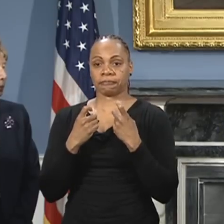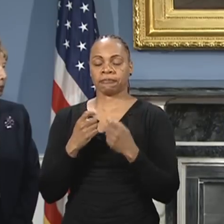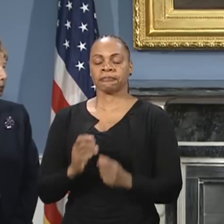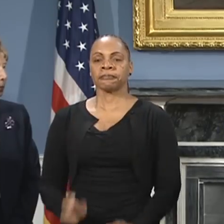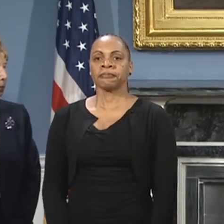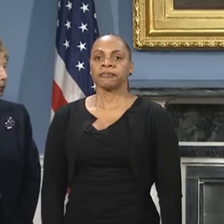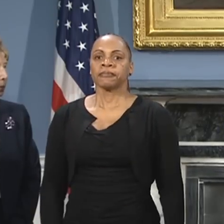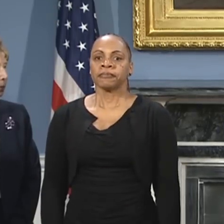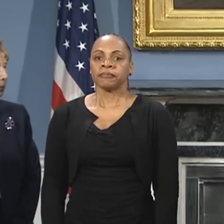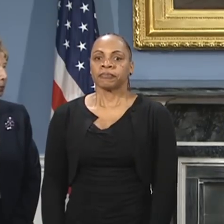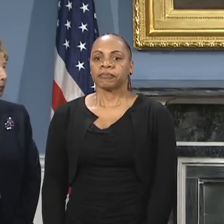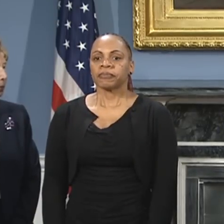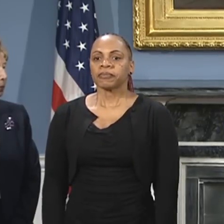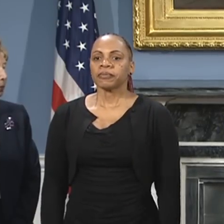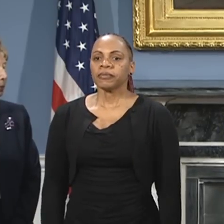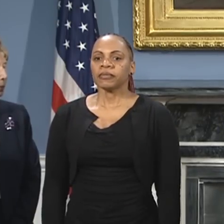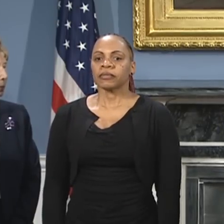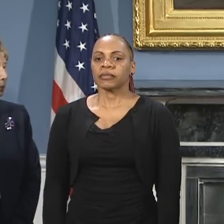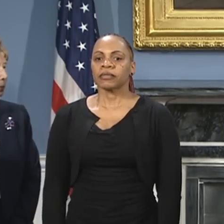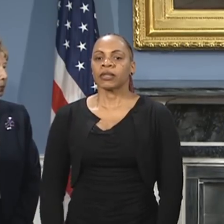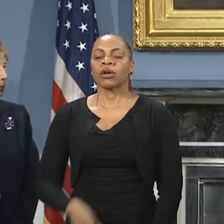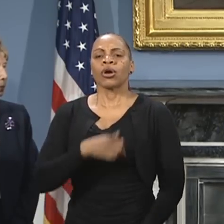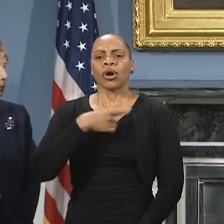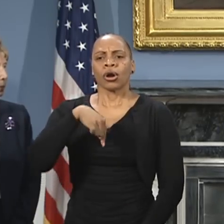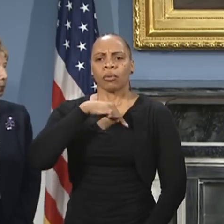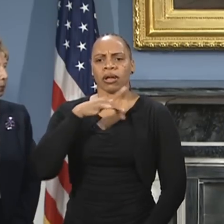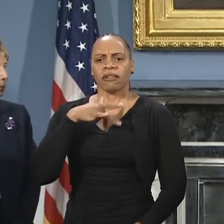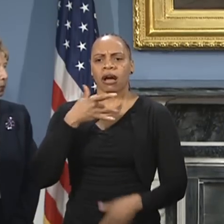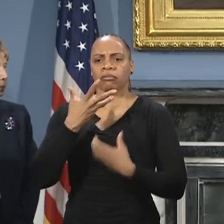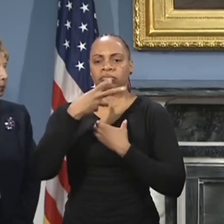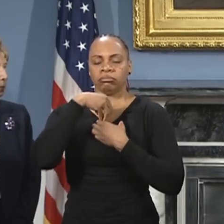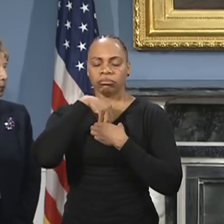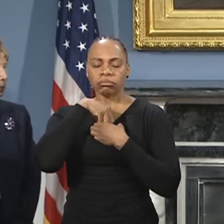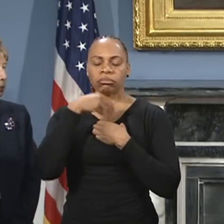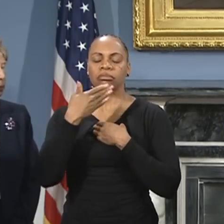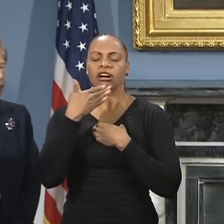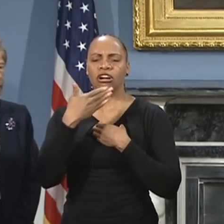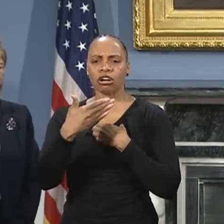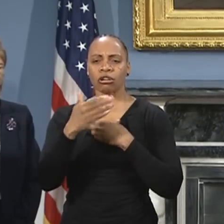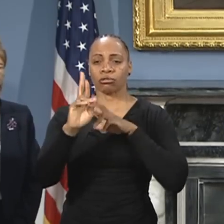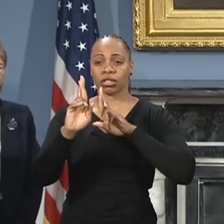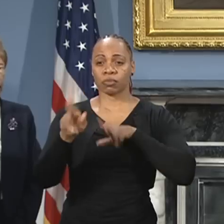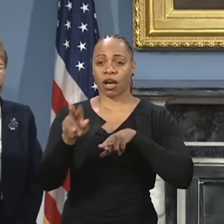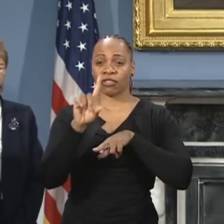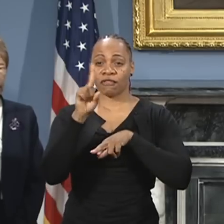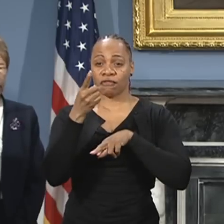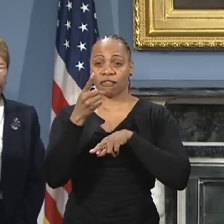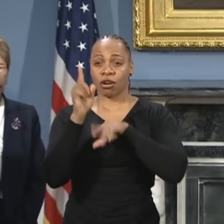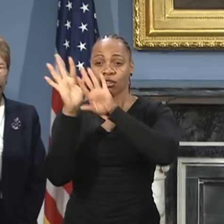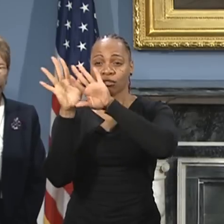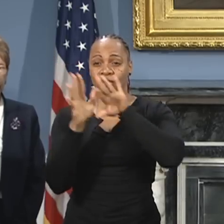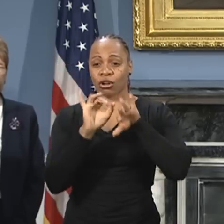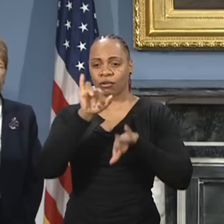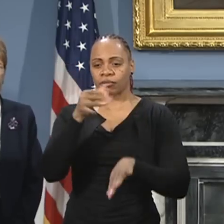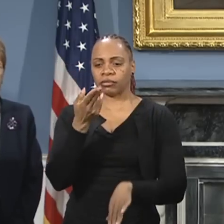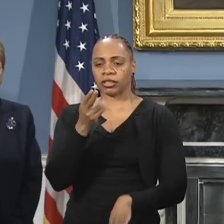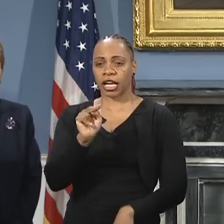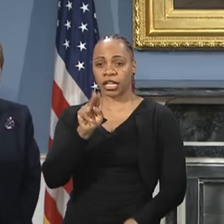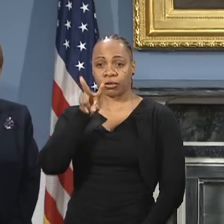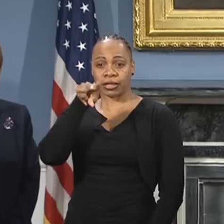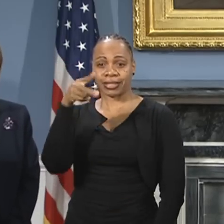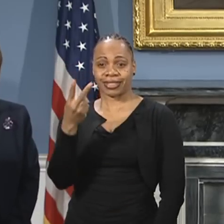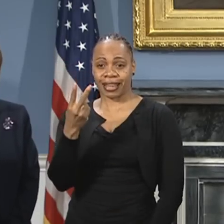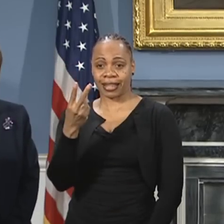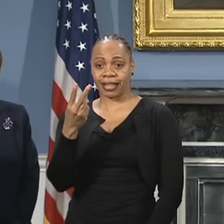We felt very good about the response to the first storm, January 2nd. And then the response to the